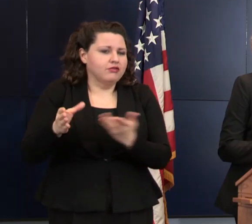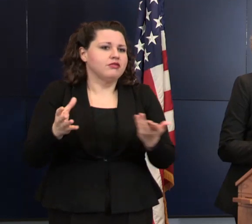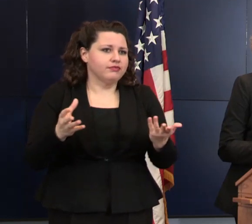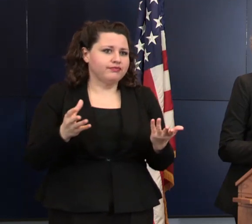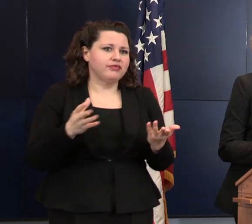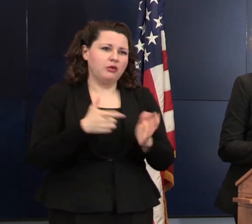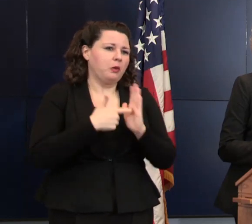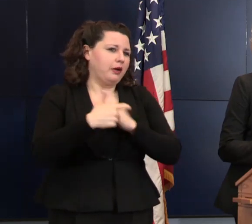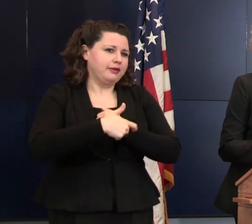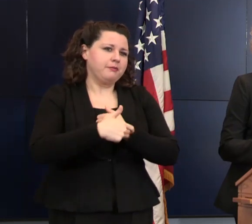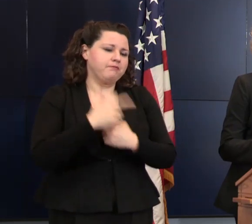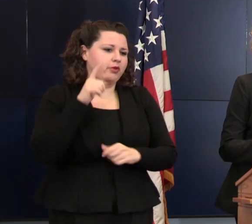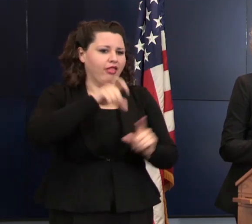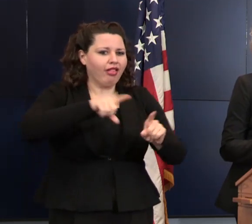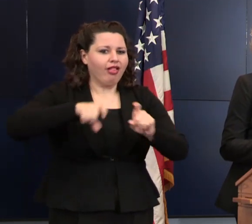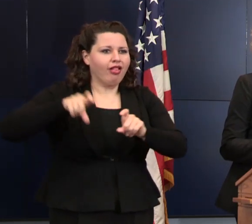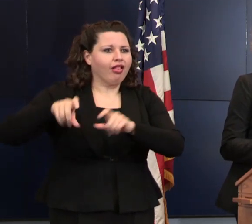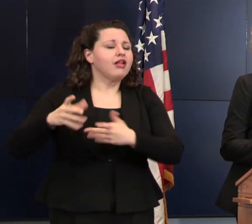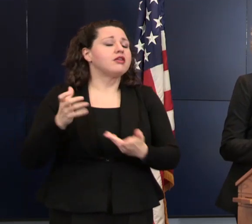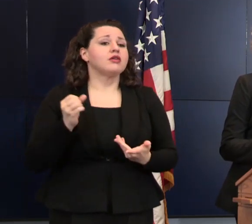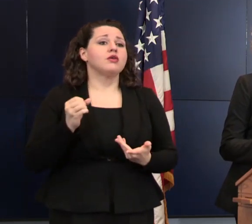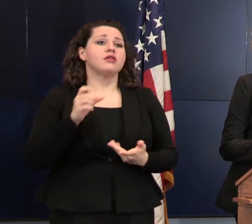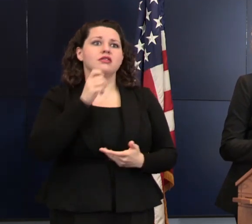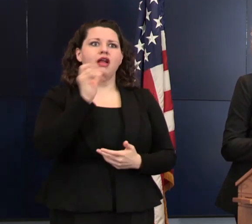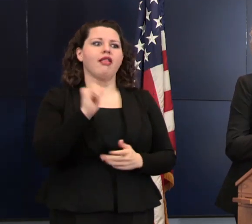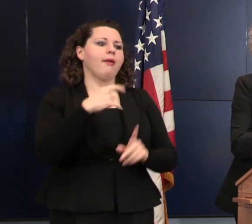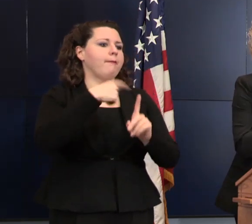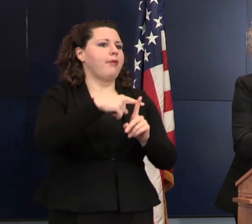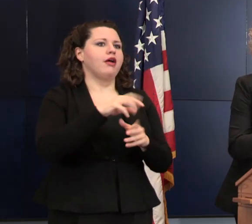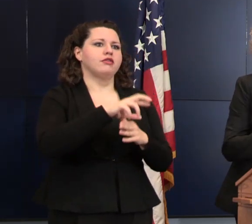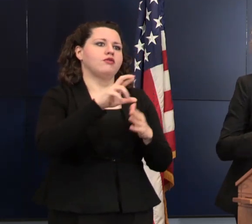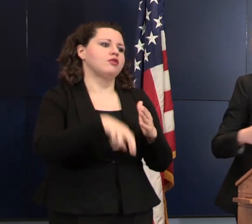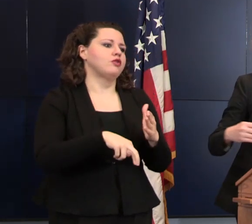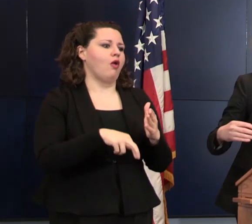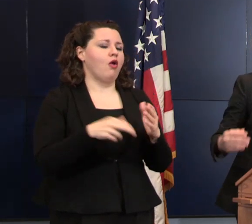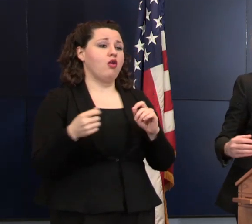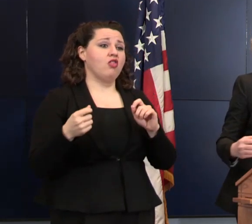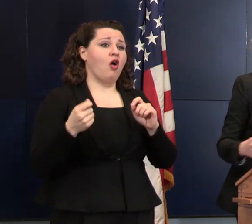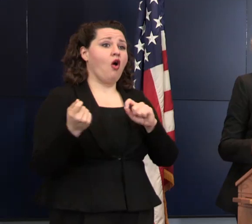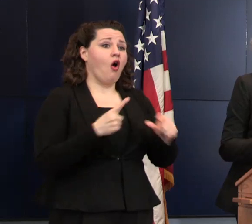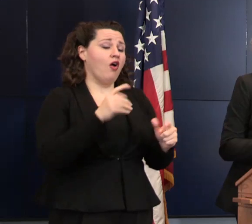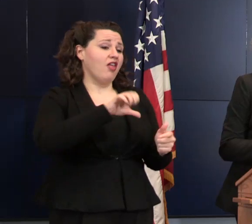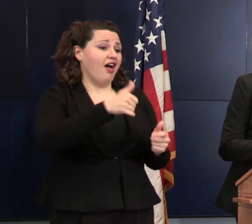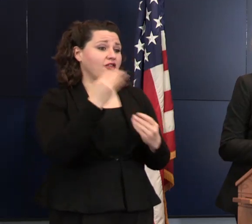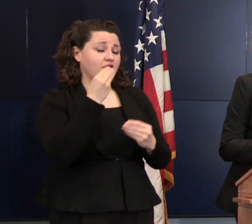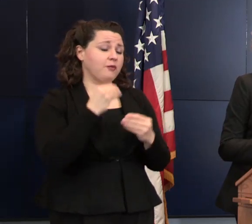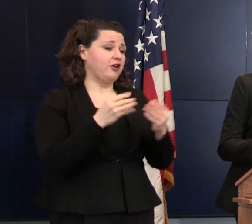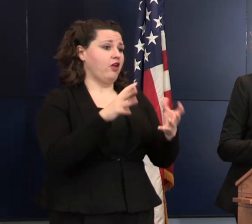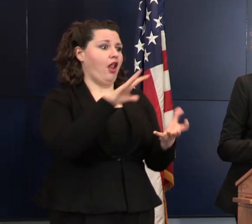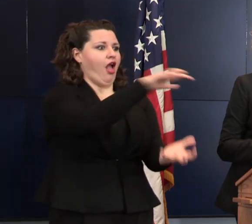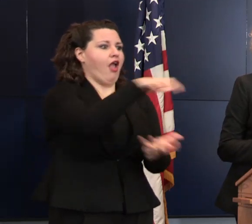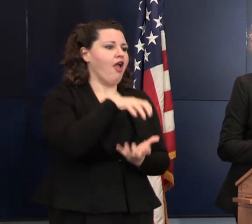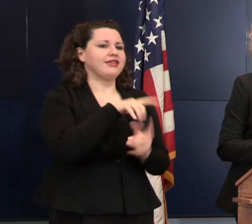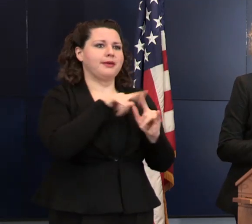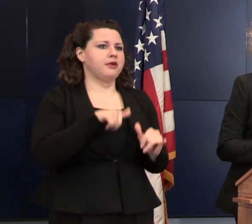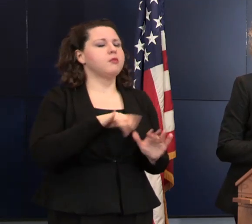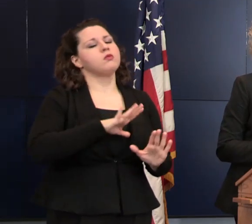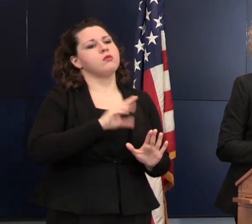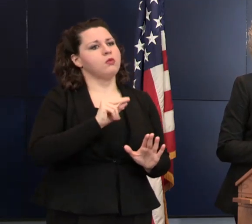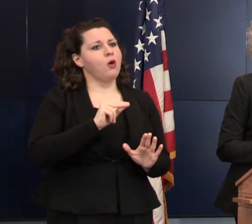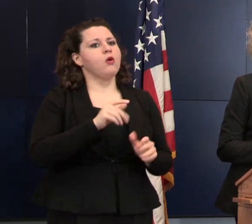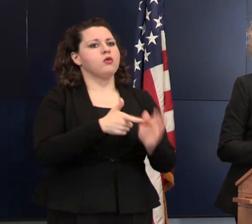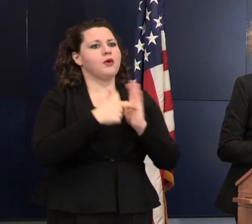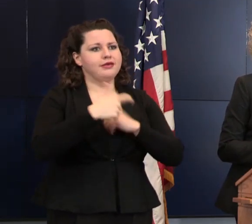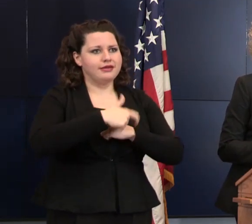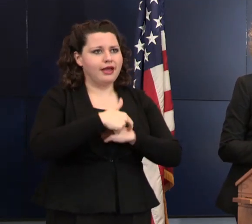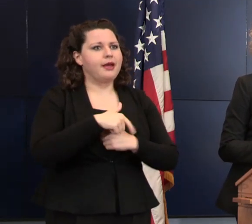as a positive case. So it's not like when we get the positive test result, all the other information flows with it. It takes time for our local